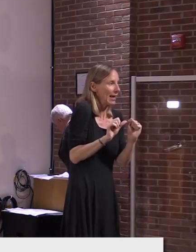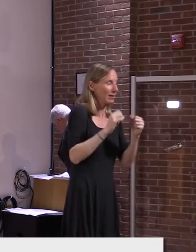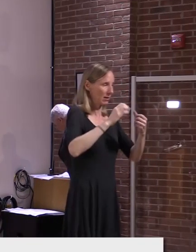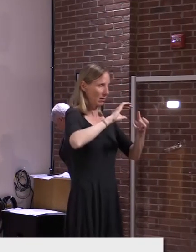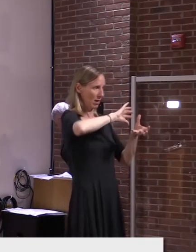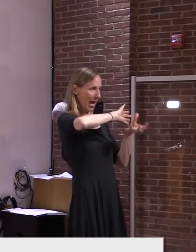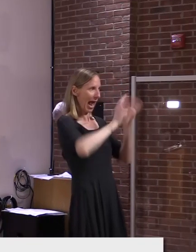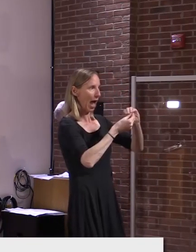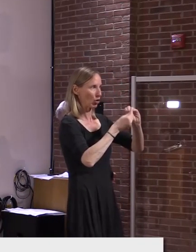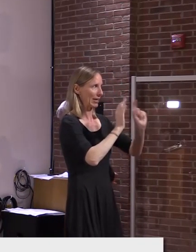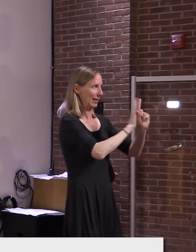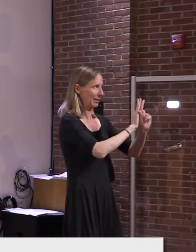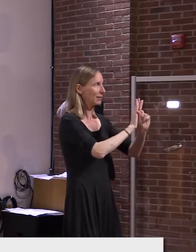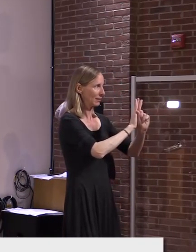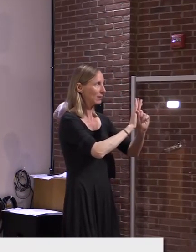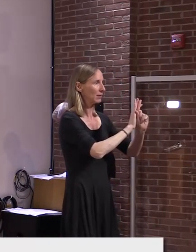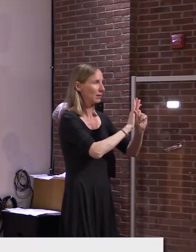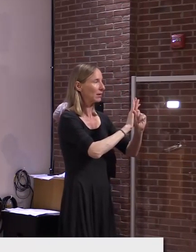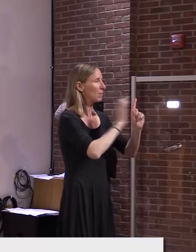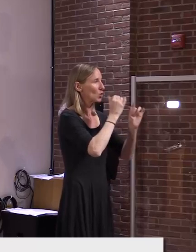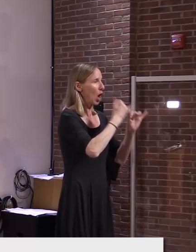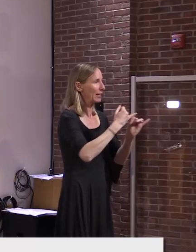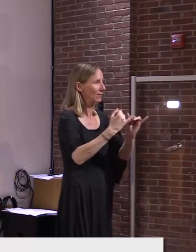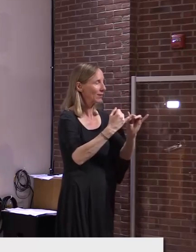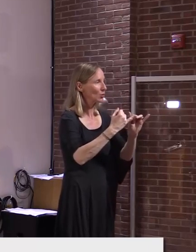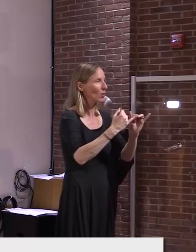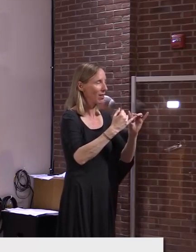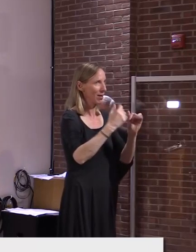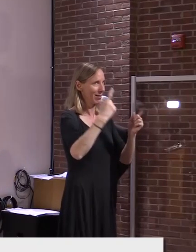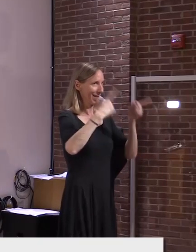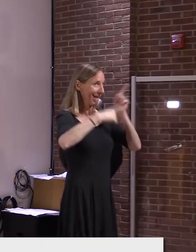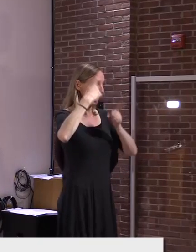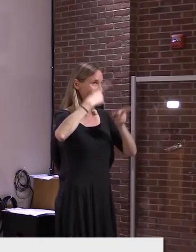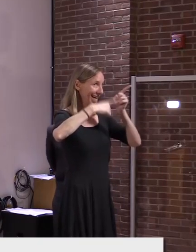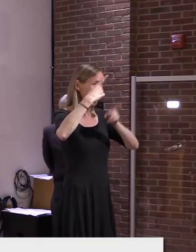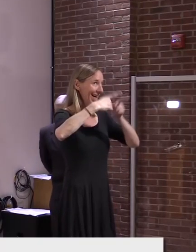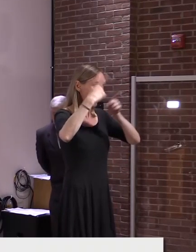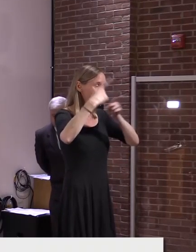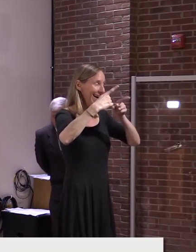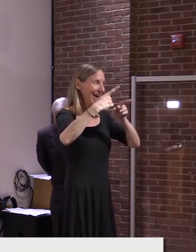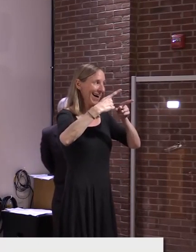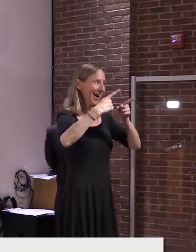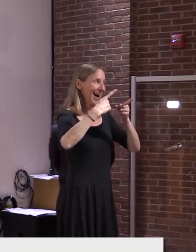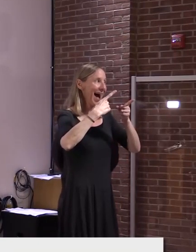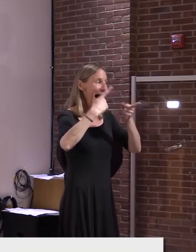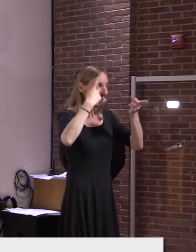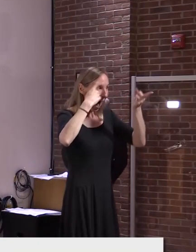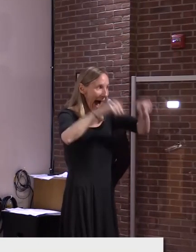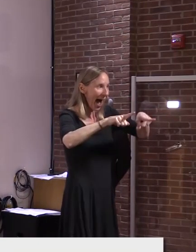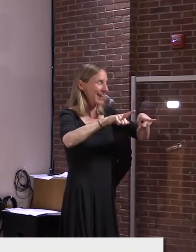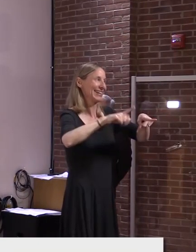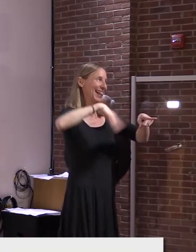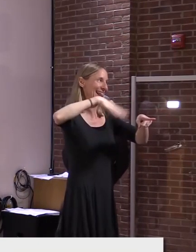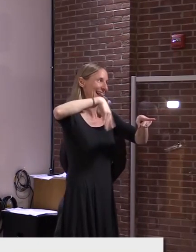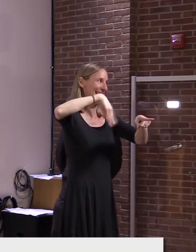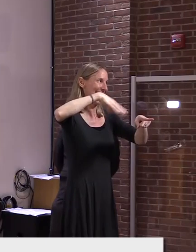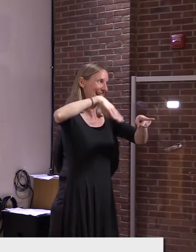aggregate, and the word is that we're close to a resolution on that. But of course, the article you were